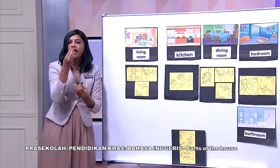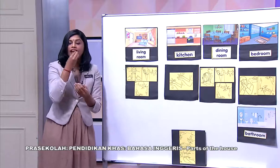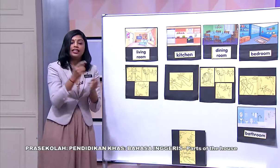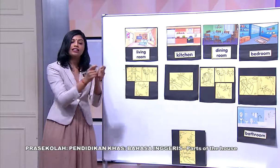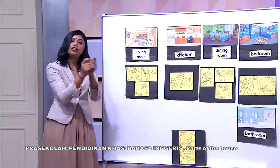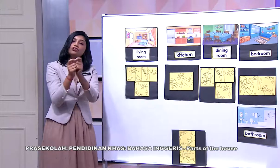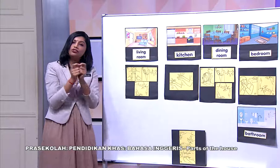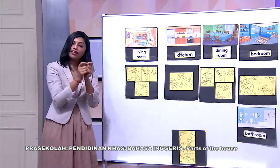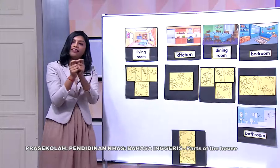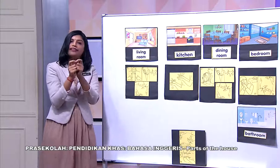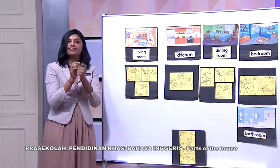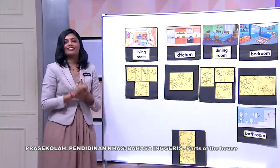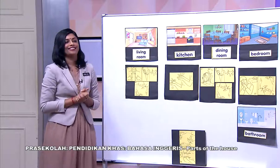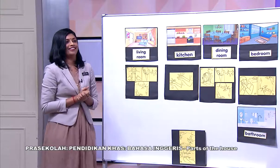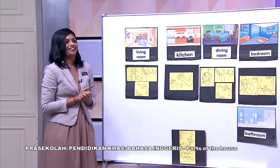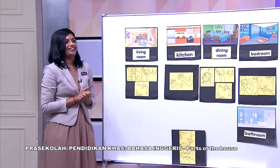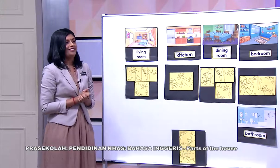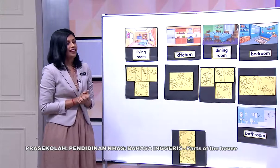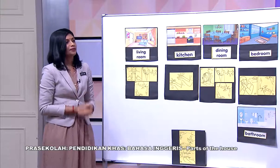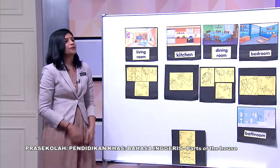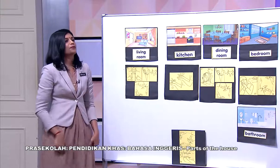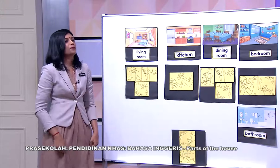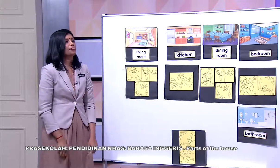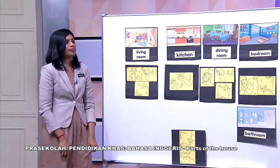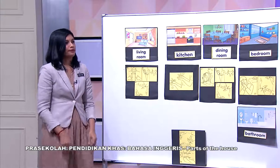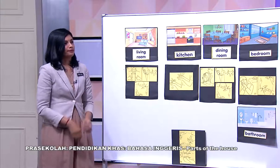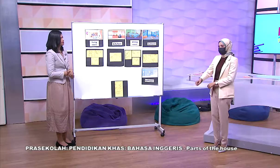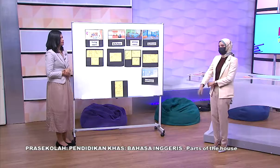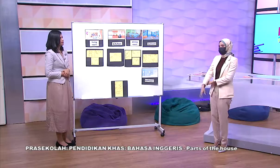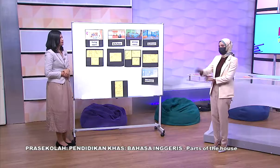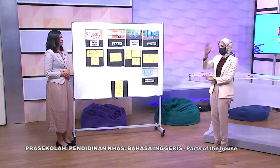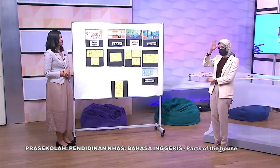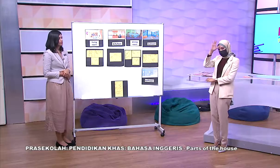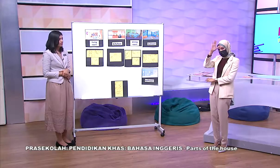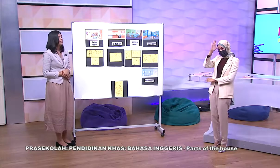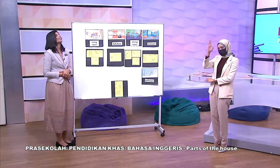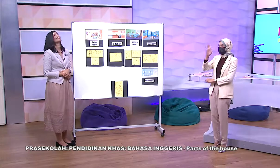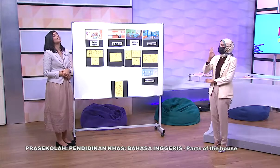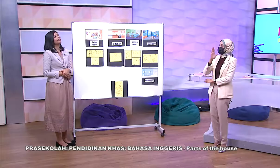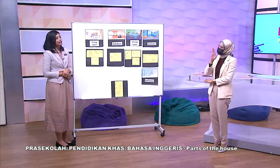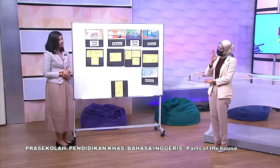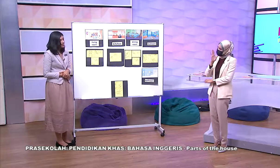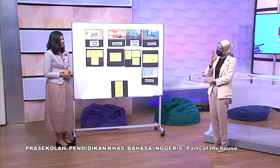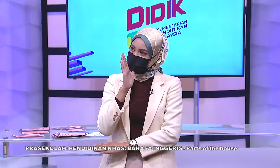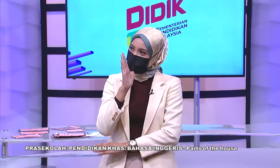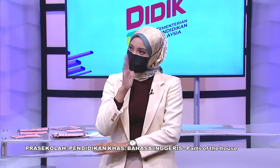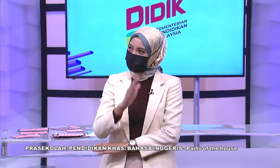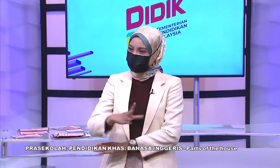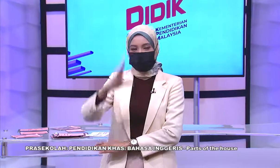and eat together. Yeah. Right? Okay, remember kids, you have to call for your dad, for your mom, yes. Is it? For